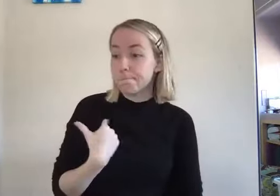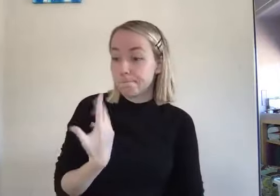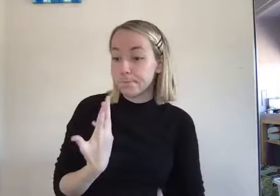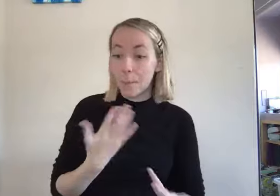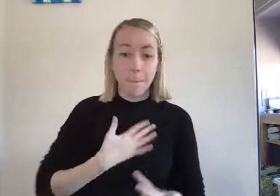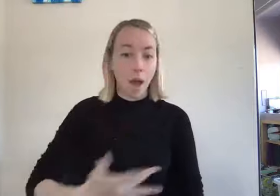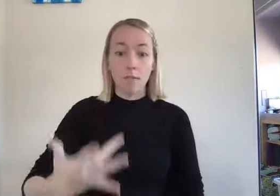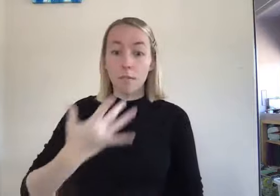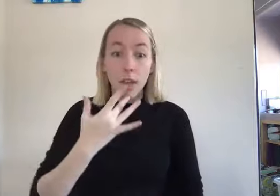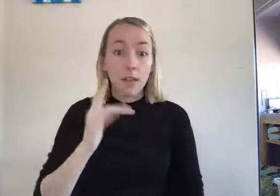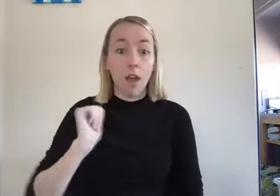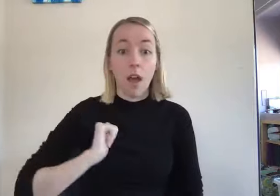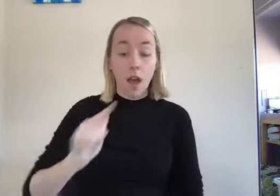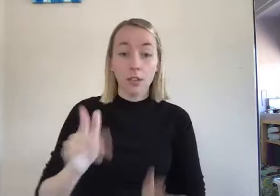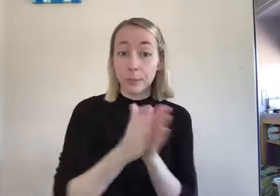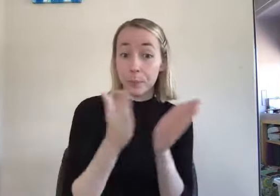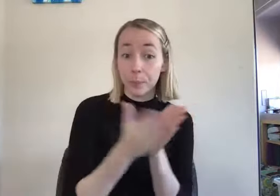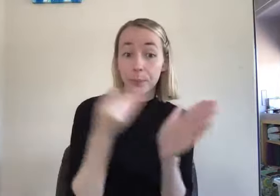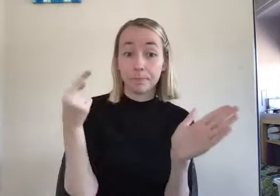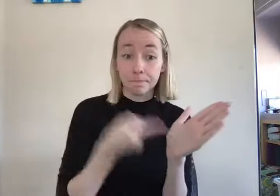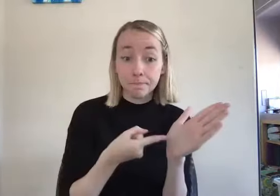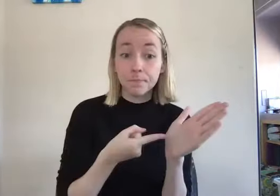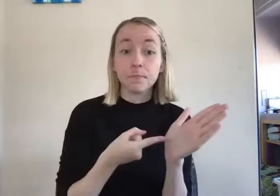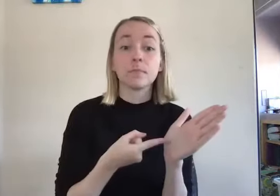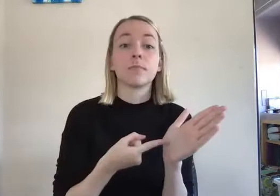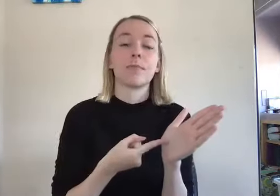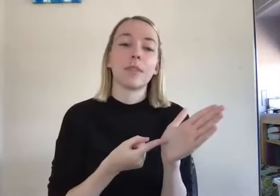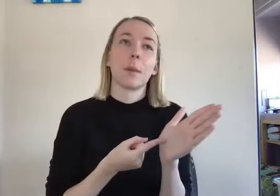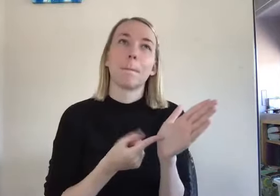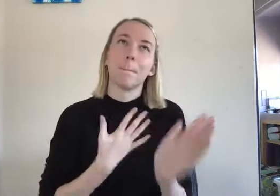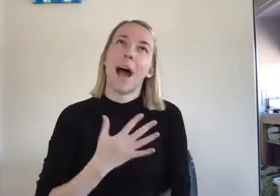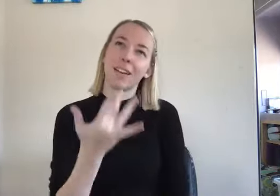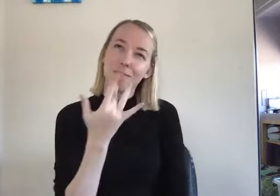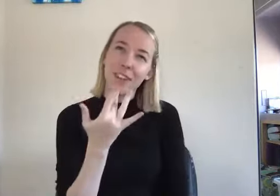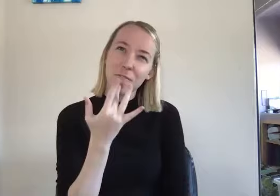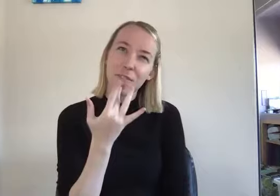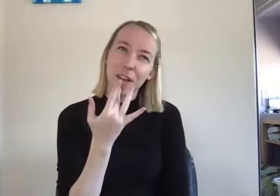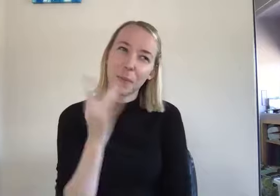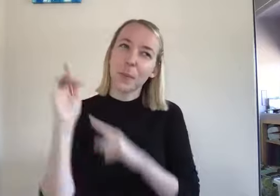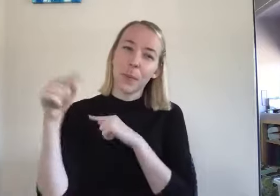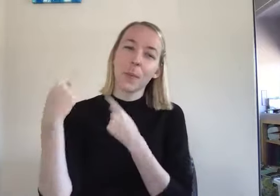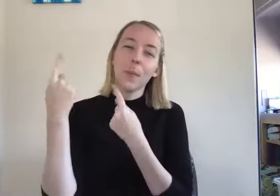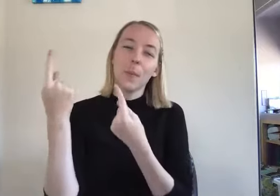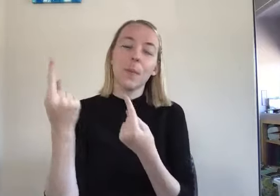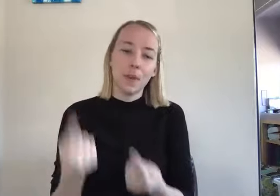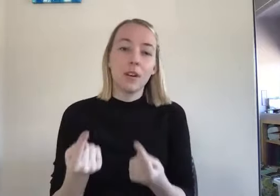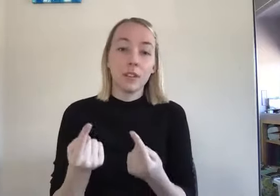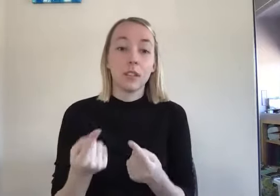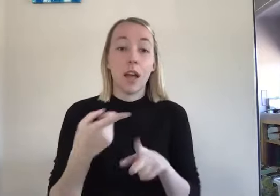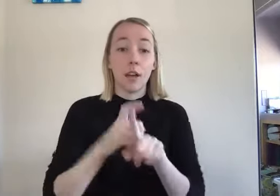I said, well, one of my favorite pieces of Al-Anon literature, the one probably that is the favorite from the longest,